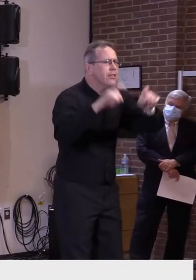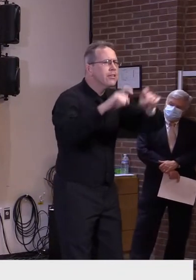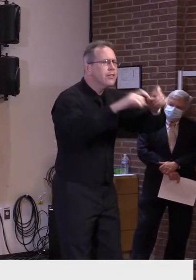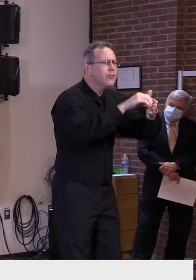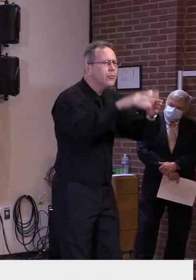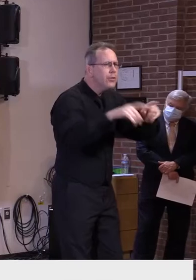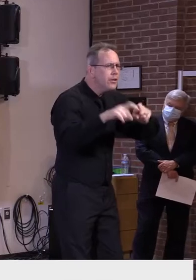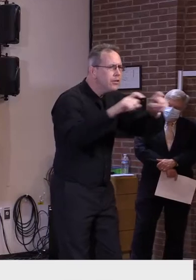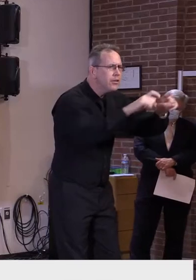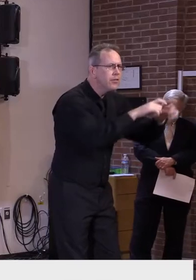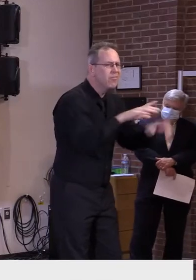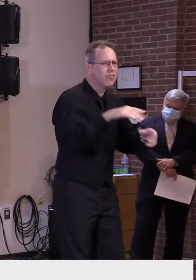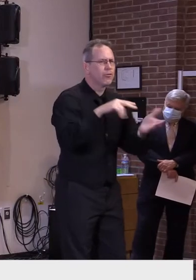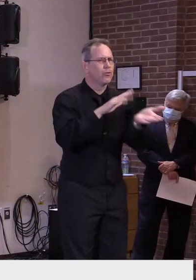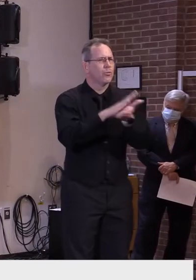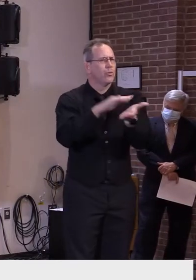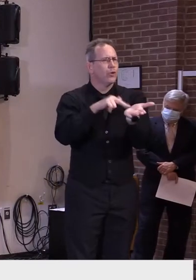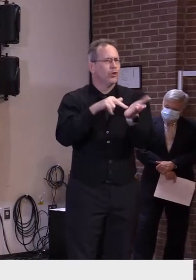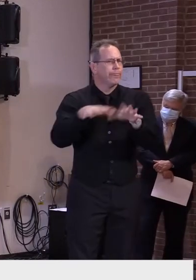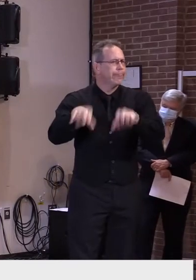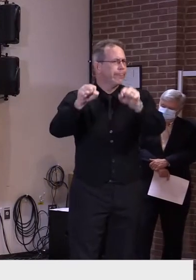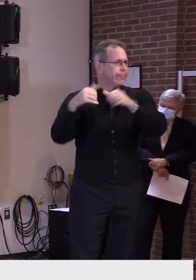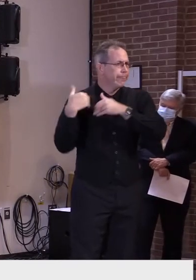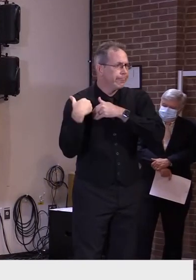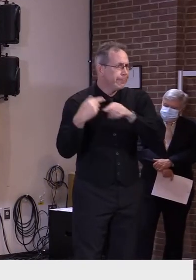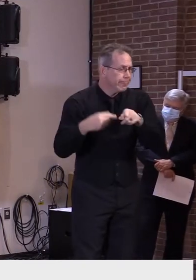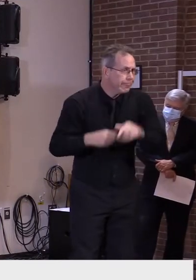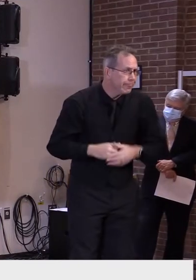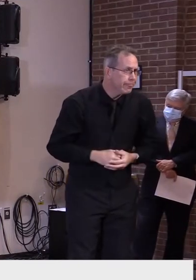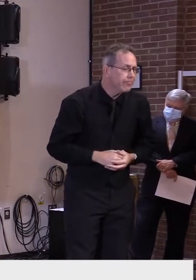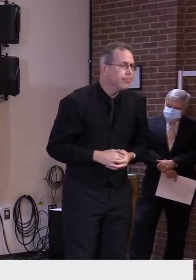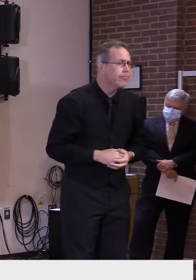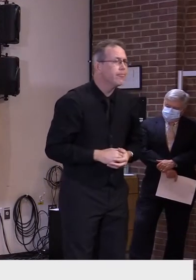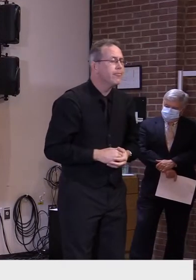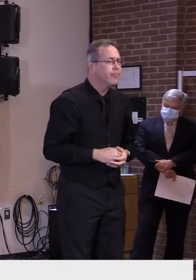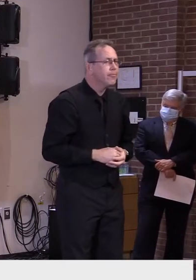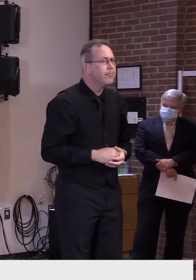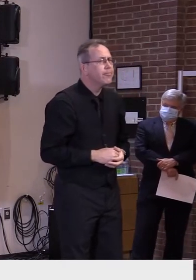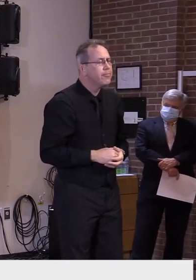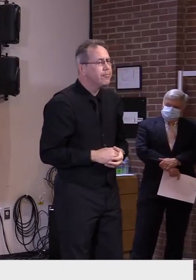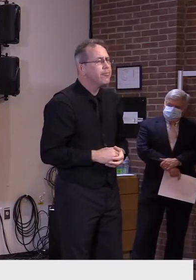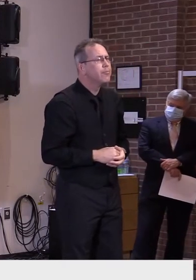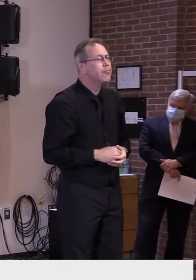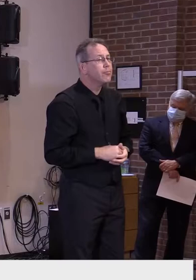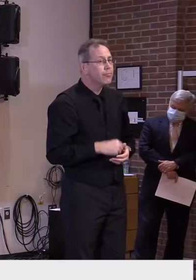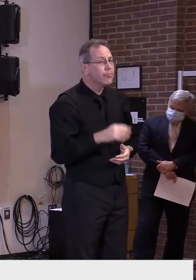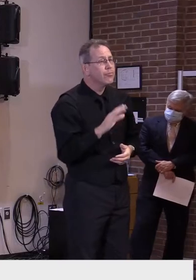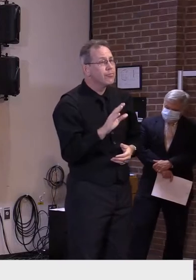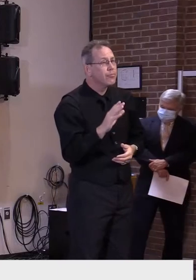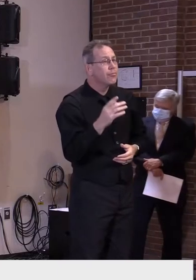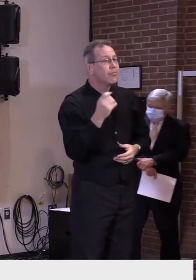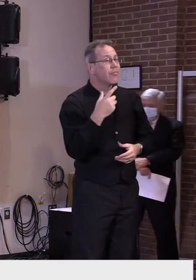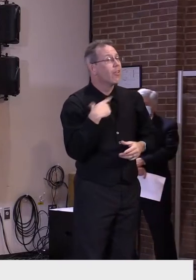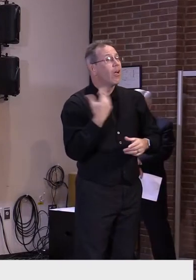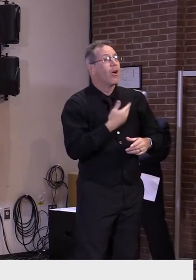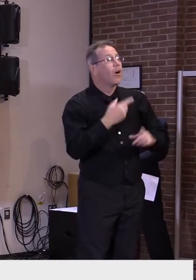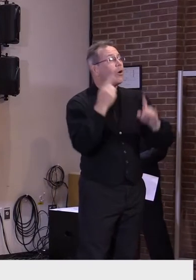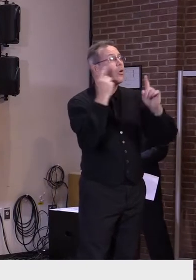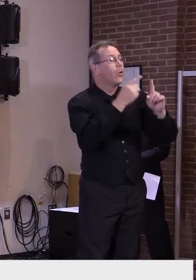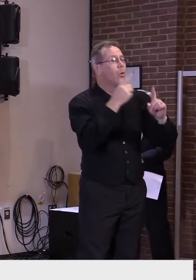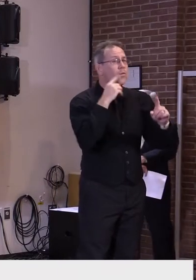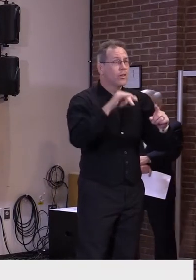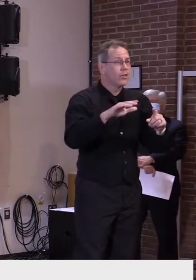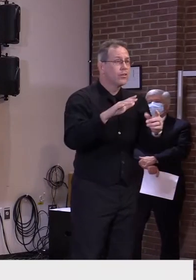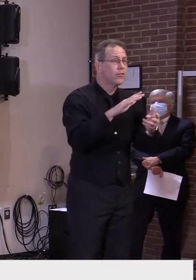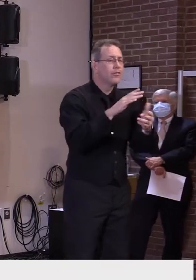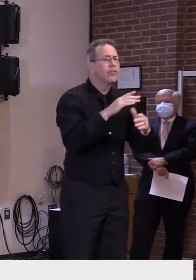think response testing will allow us to strike a better balance between the managing the health risks from COVID-19 with the